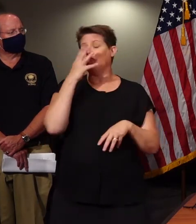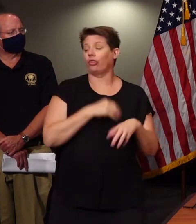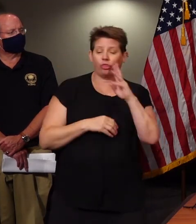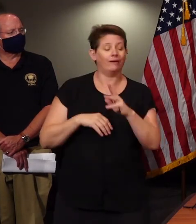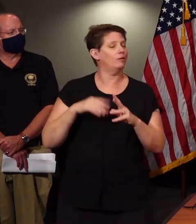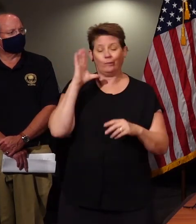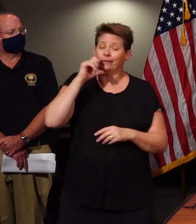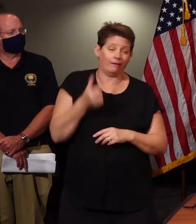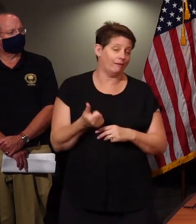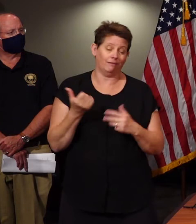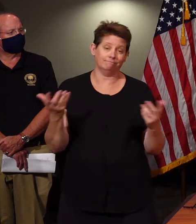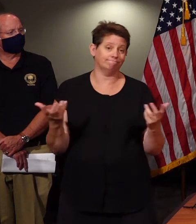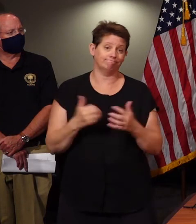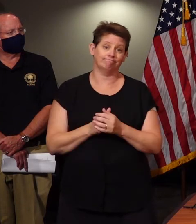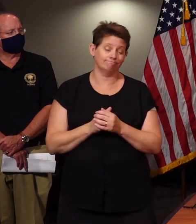shape. And